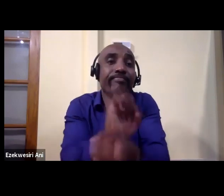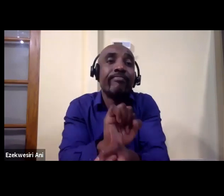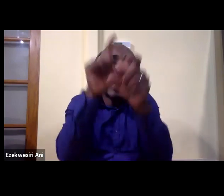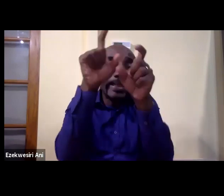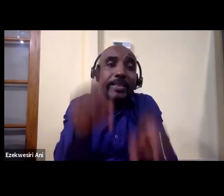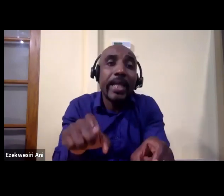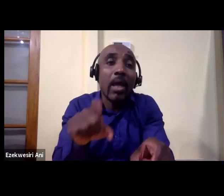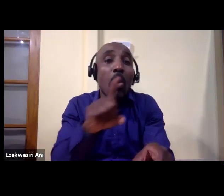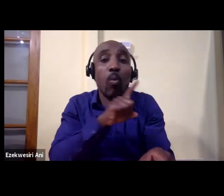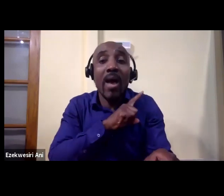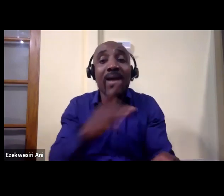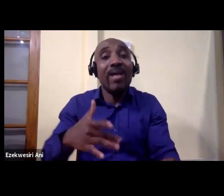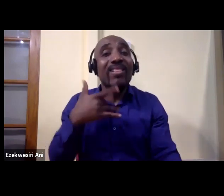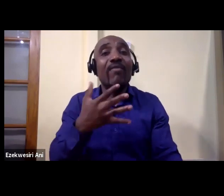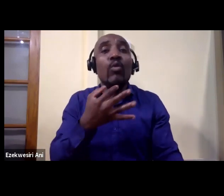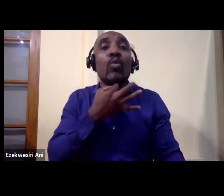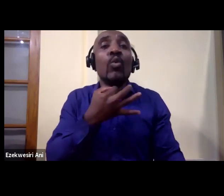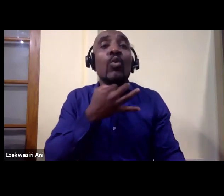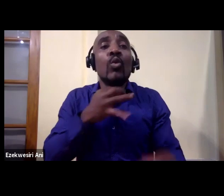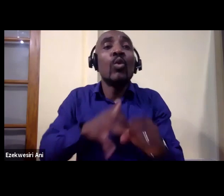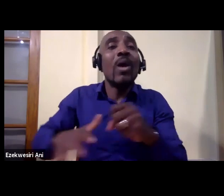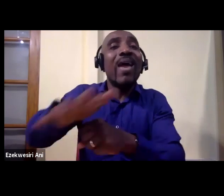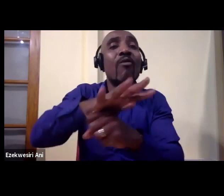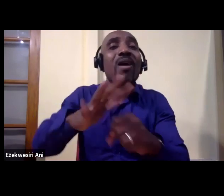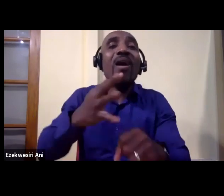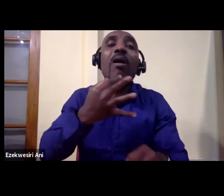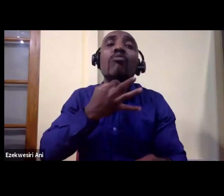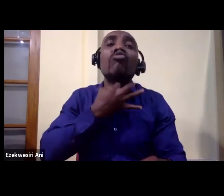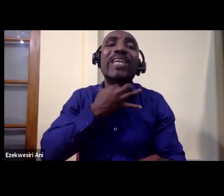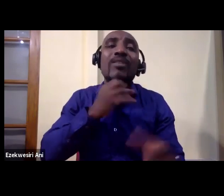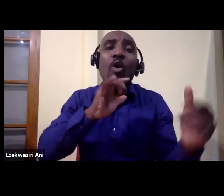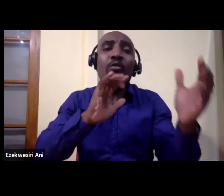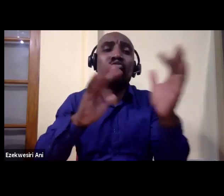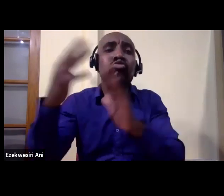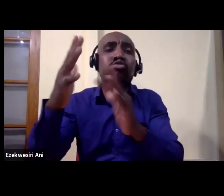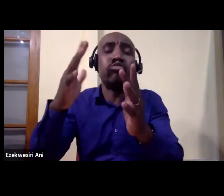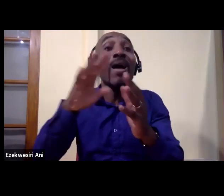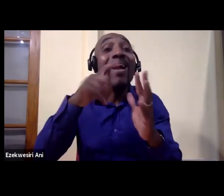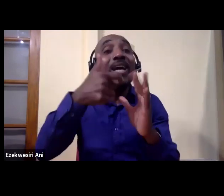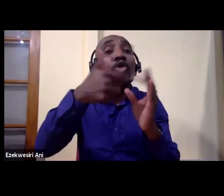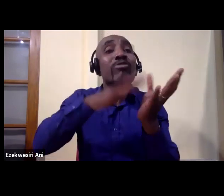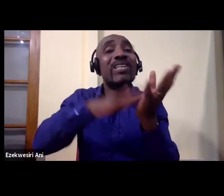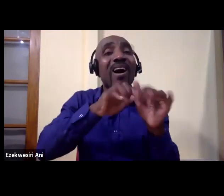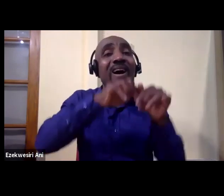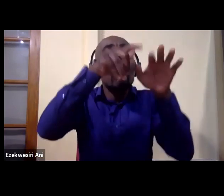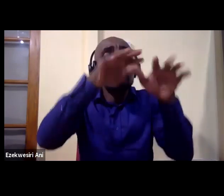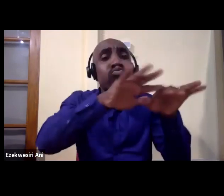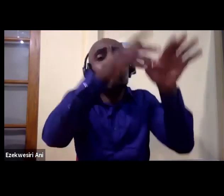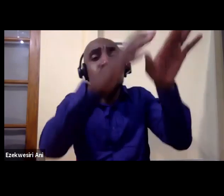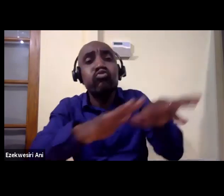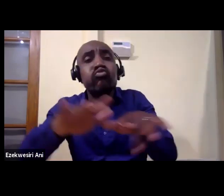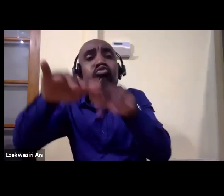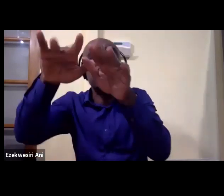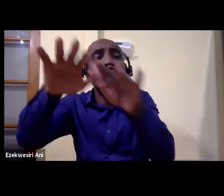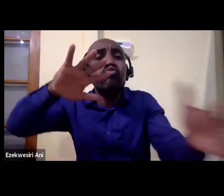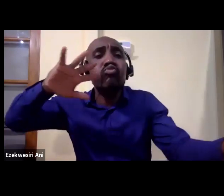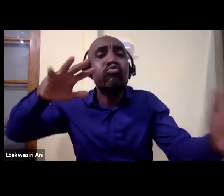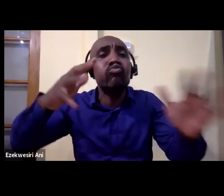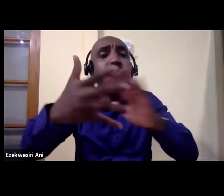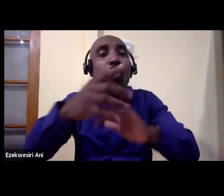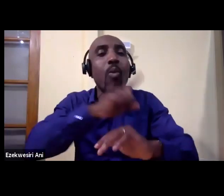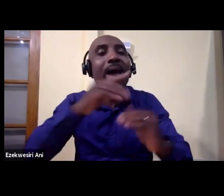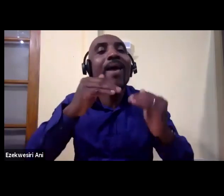most precarious areas. And what Katrina did was wash up all of that